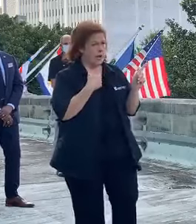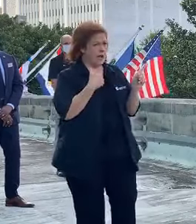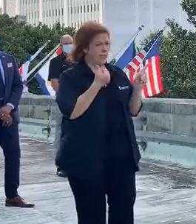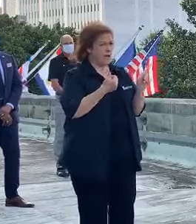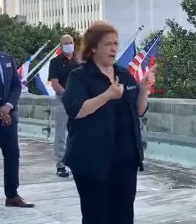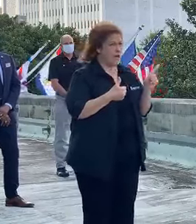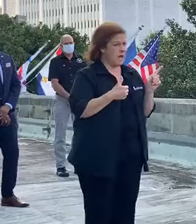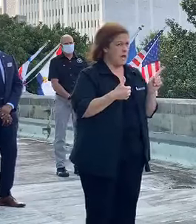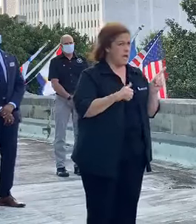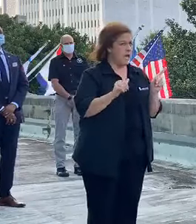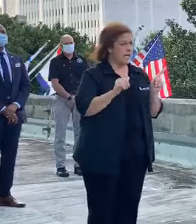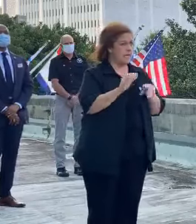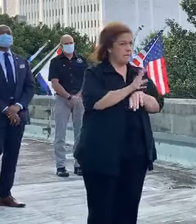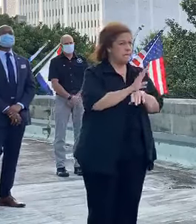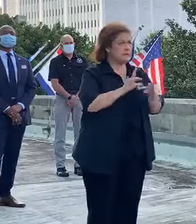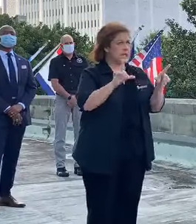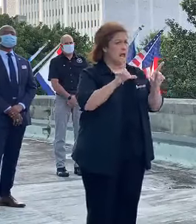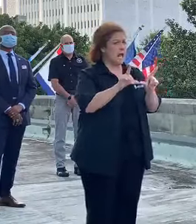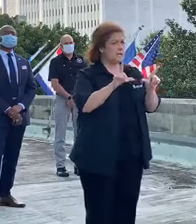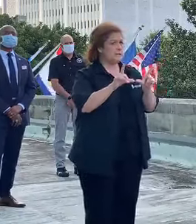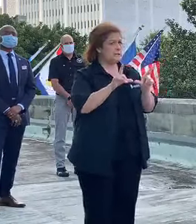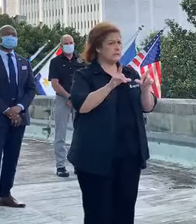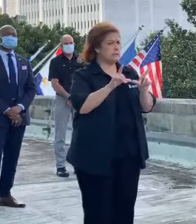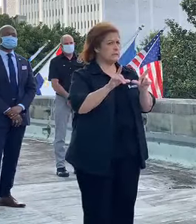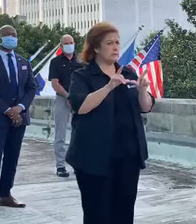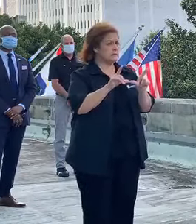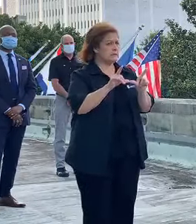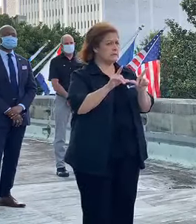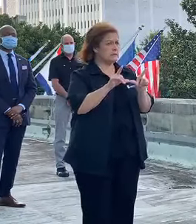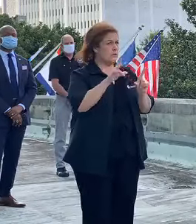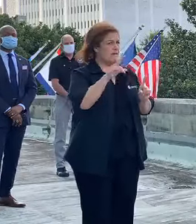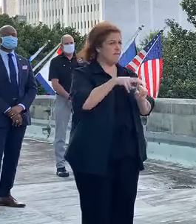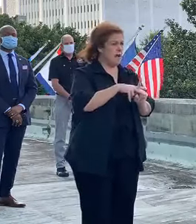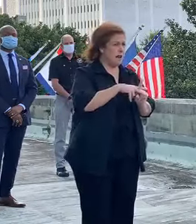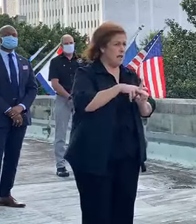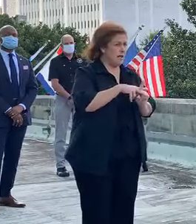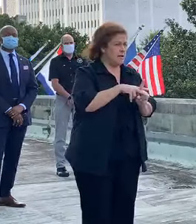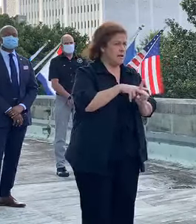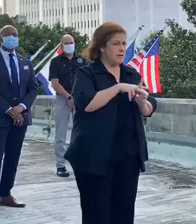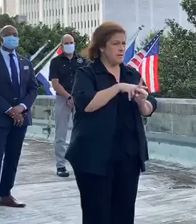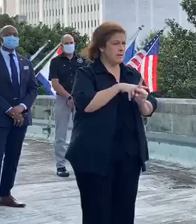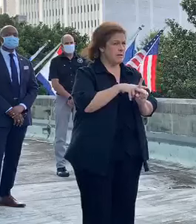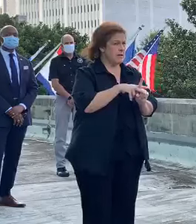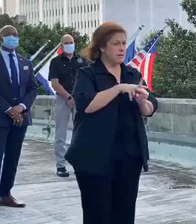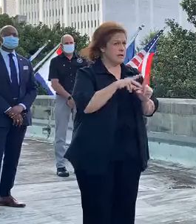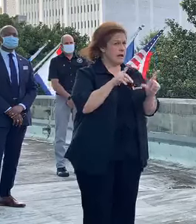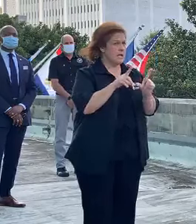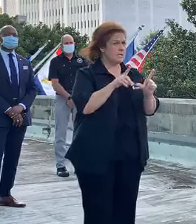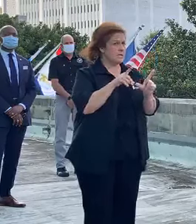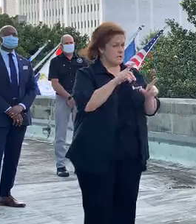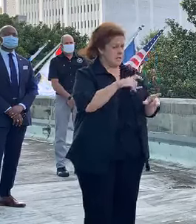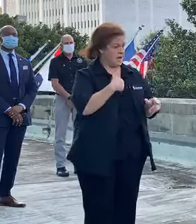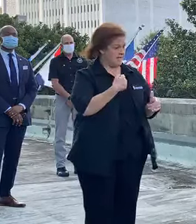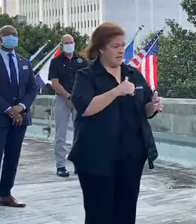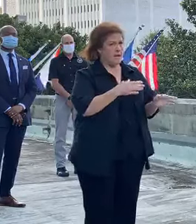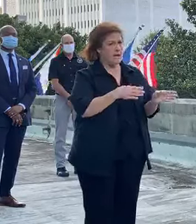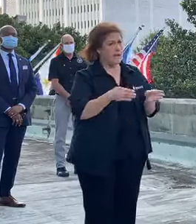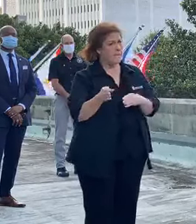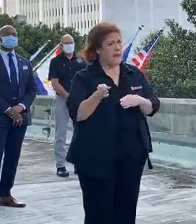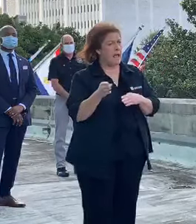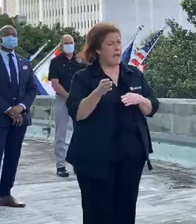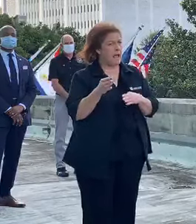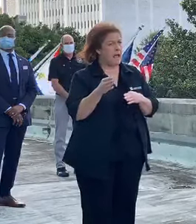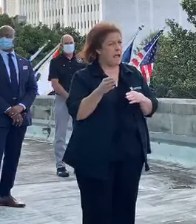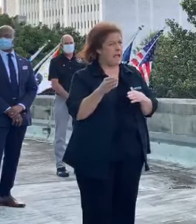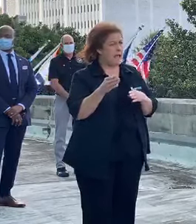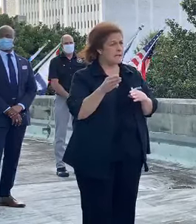revocation of business licenses to date for violating the mandate? And are there any plans for enforcement of masks and what